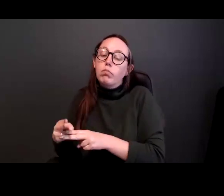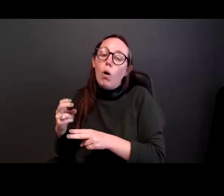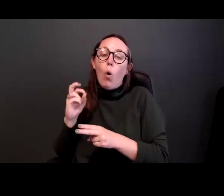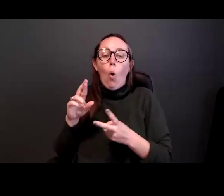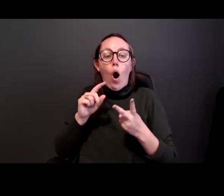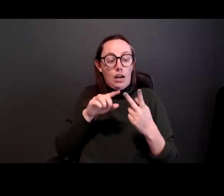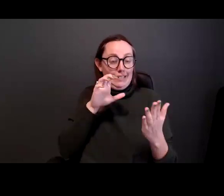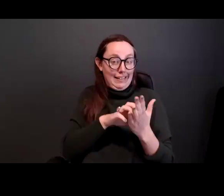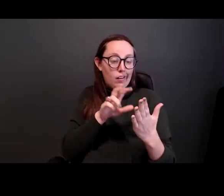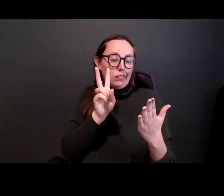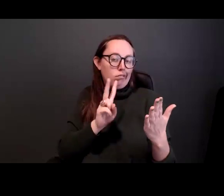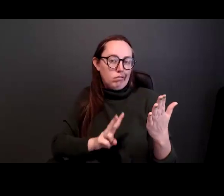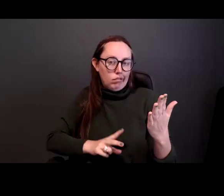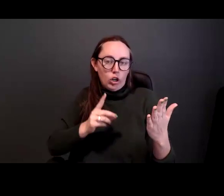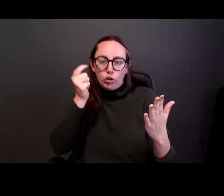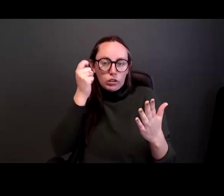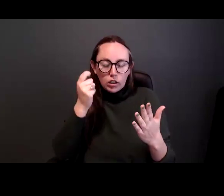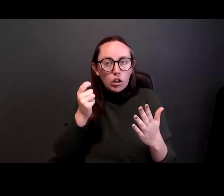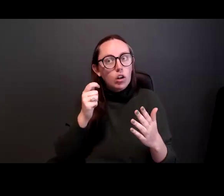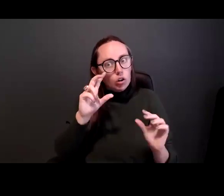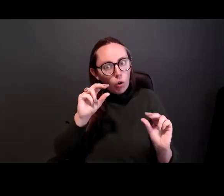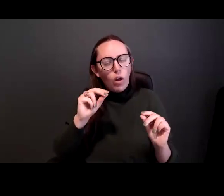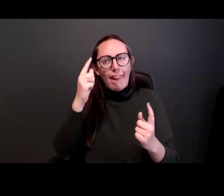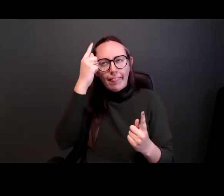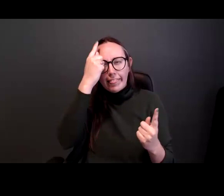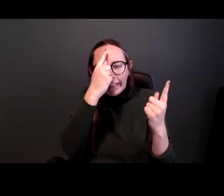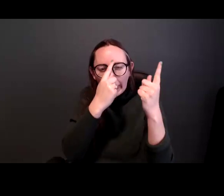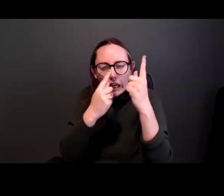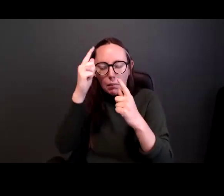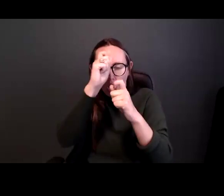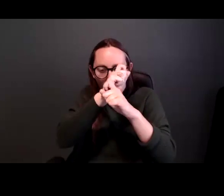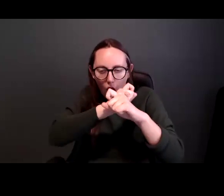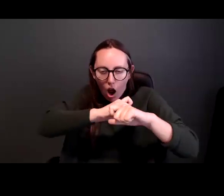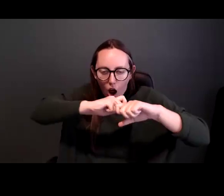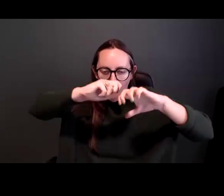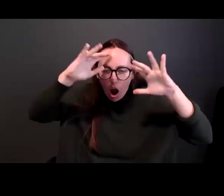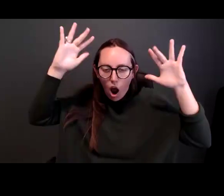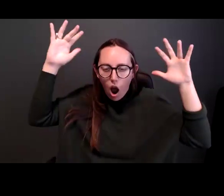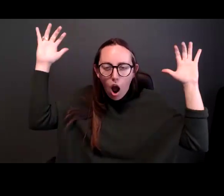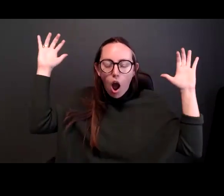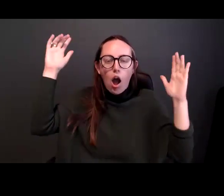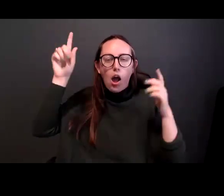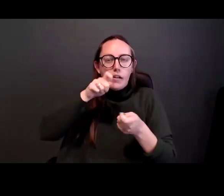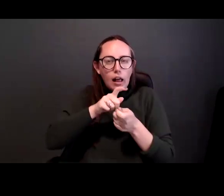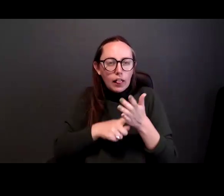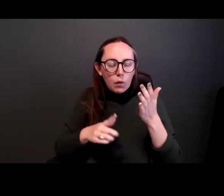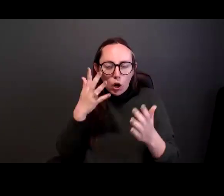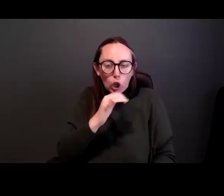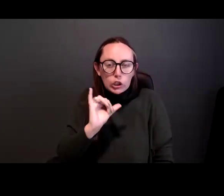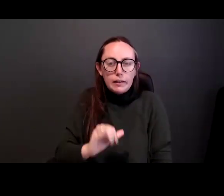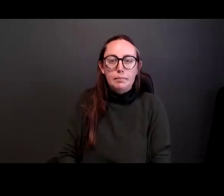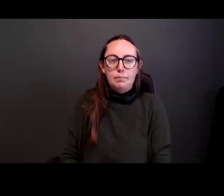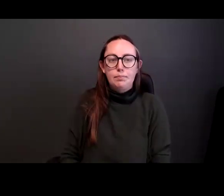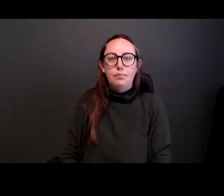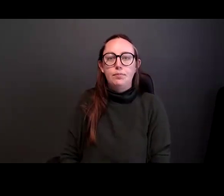So for the A&P employee, I believe, well, I think they're an A&P employee. Ed, is the